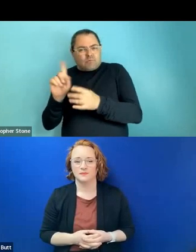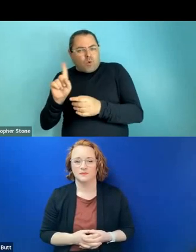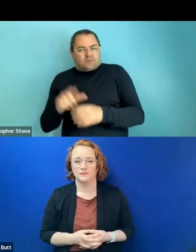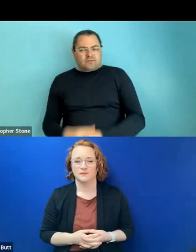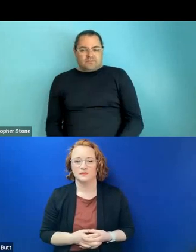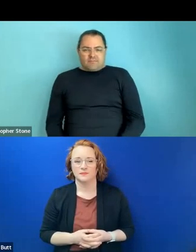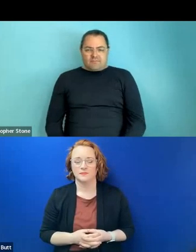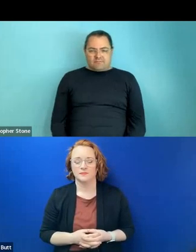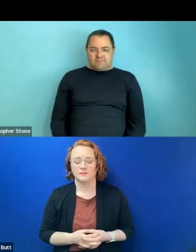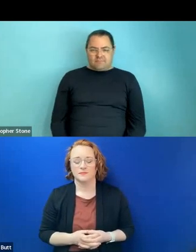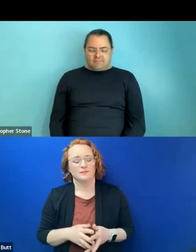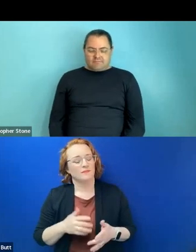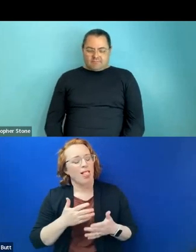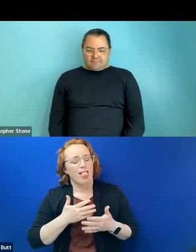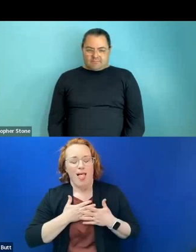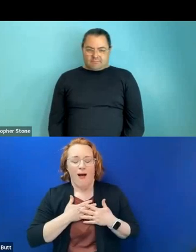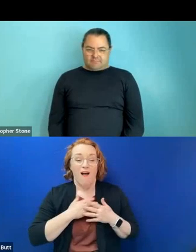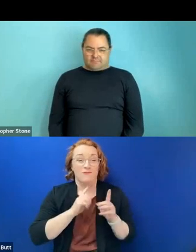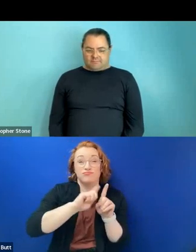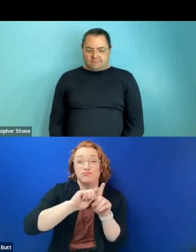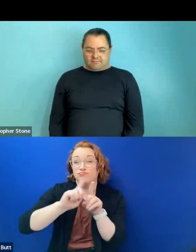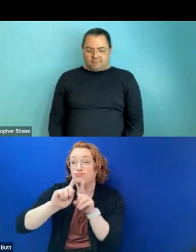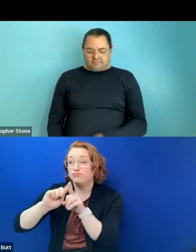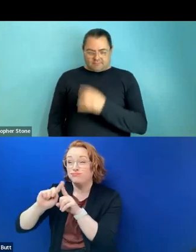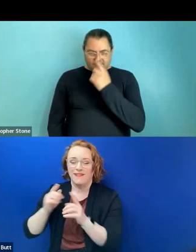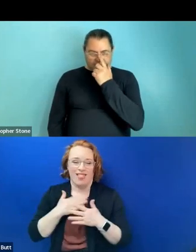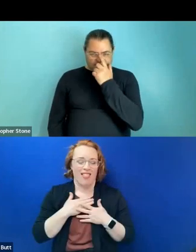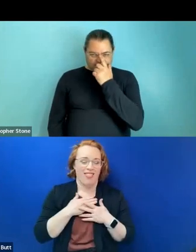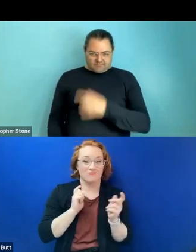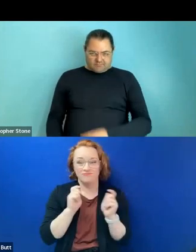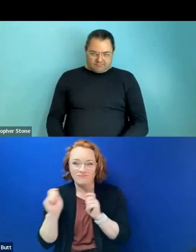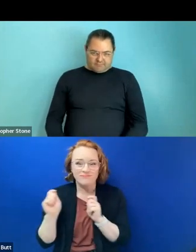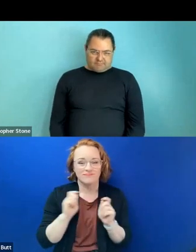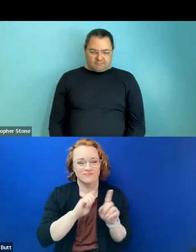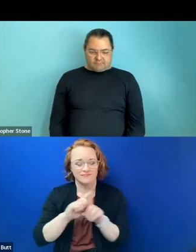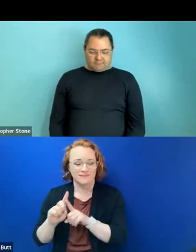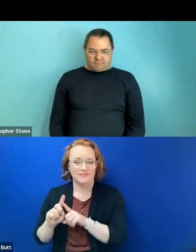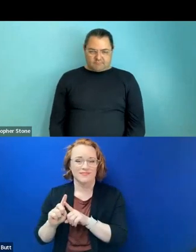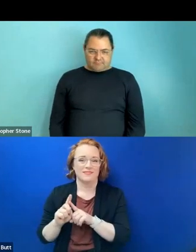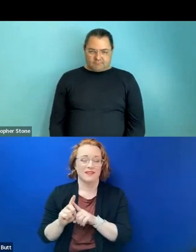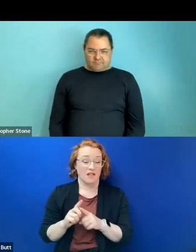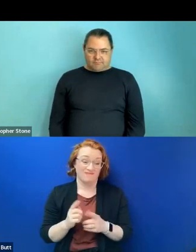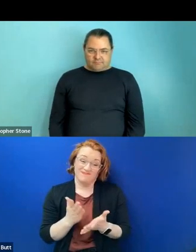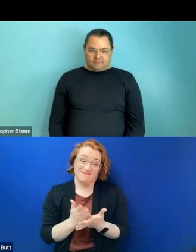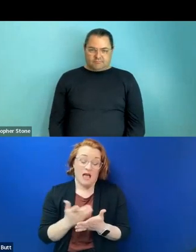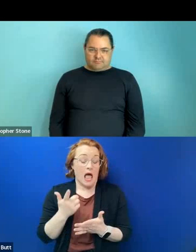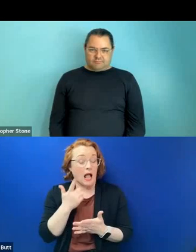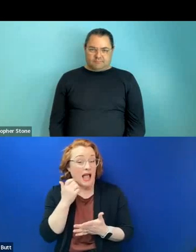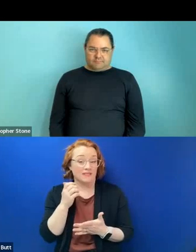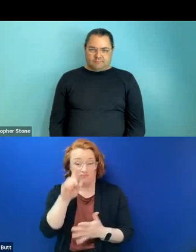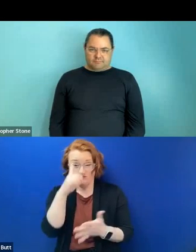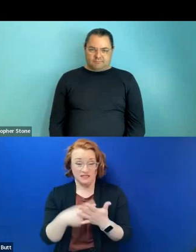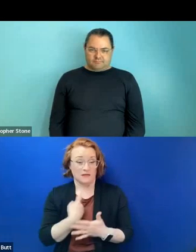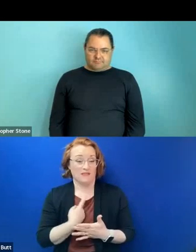I love the variety of it. I love that I can more or less choose what area I like to work